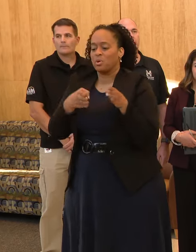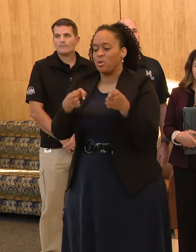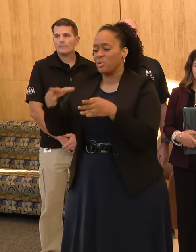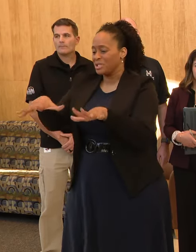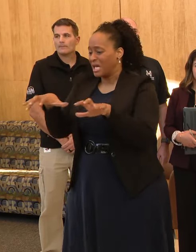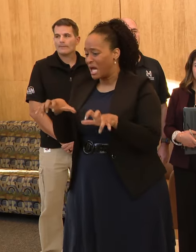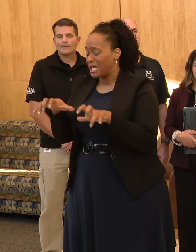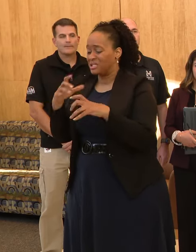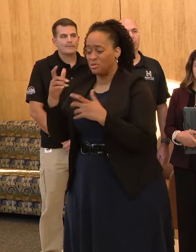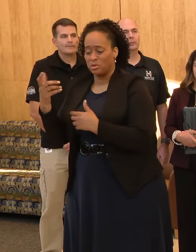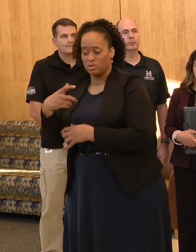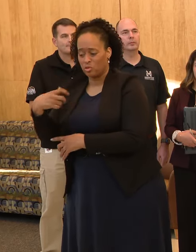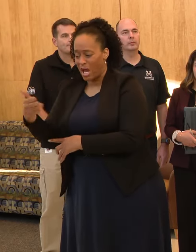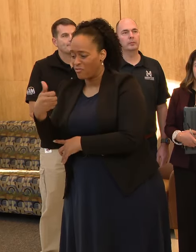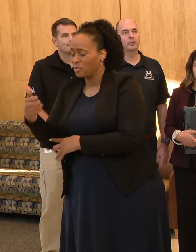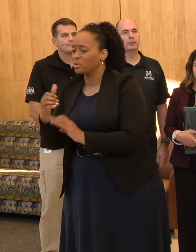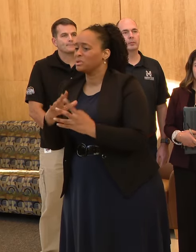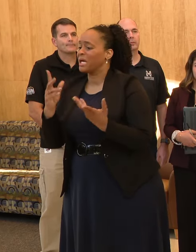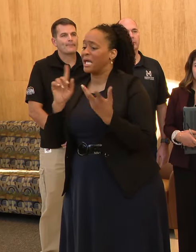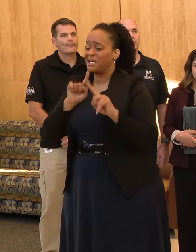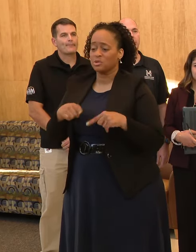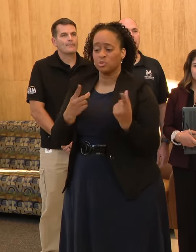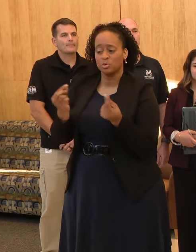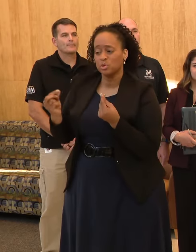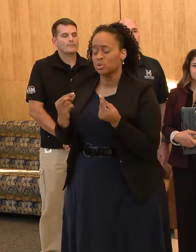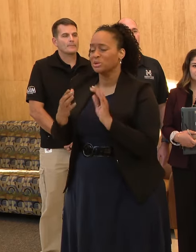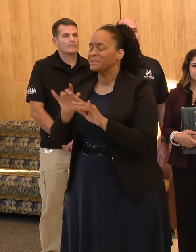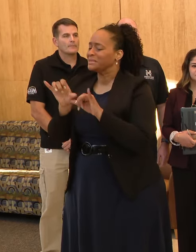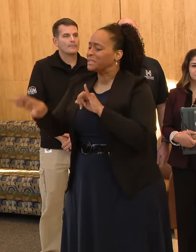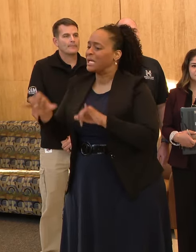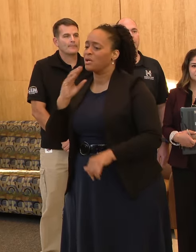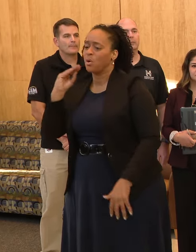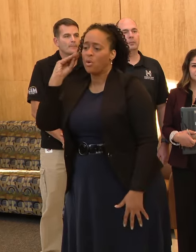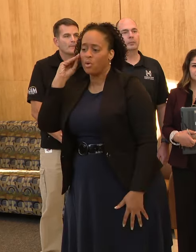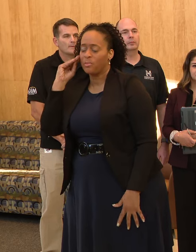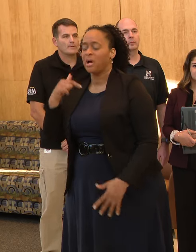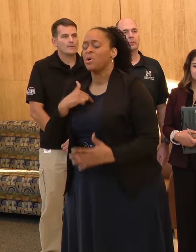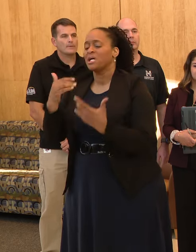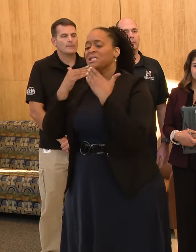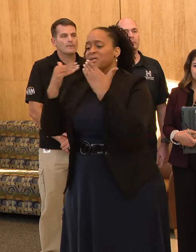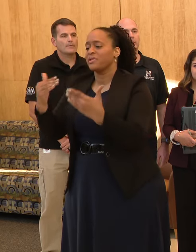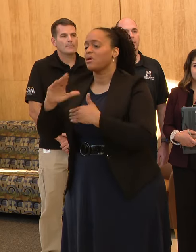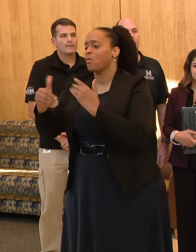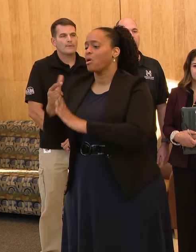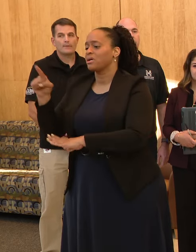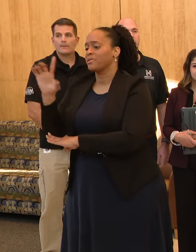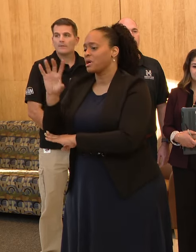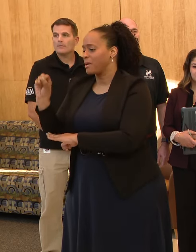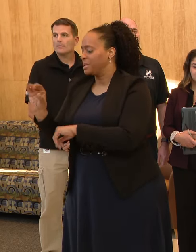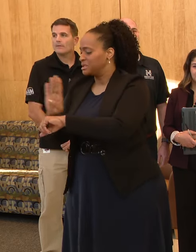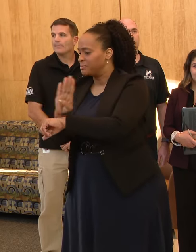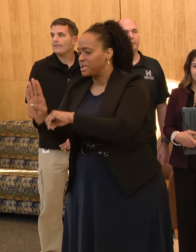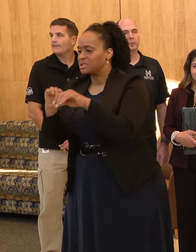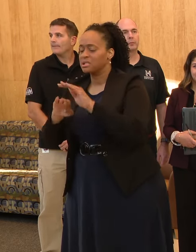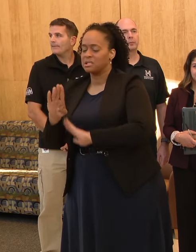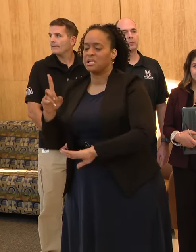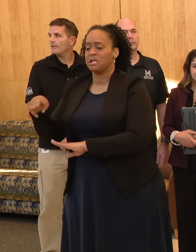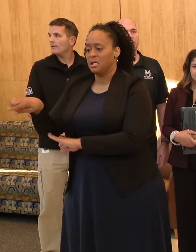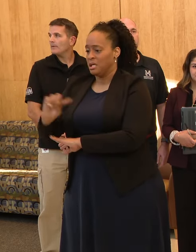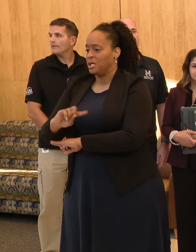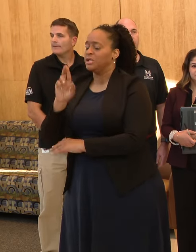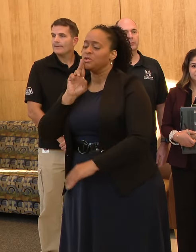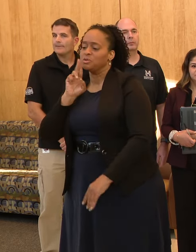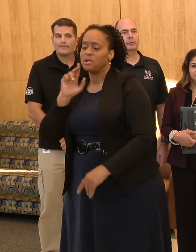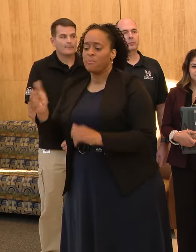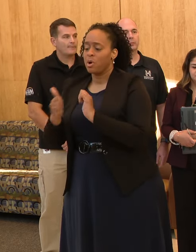answer to it is stay at home. I'd like to thank the employers in Houston. Most of our retail stores were